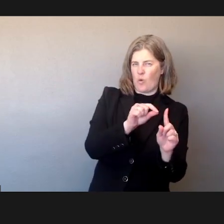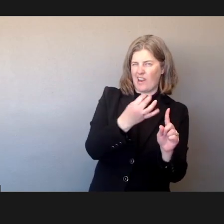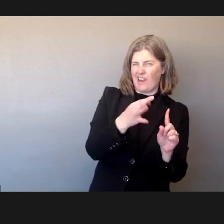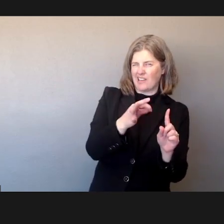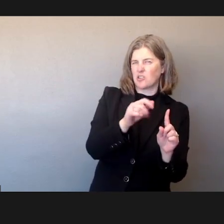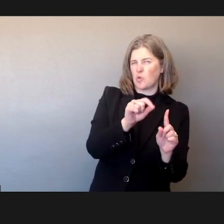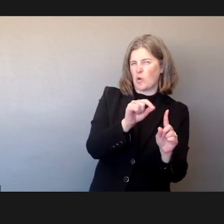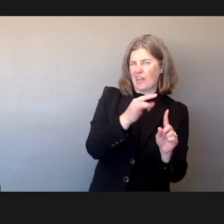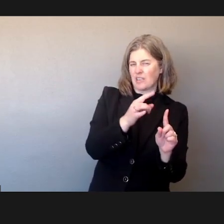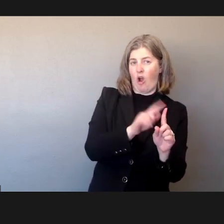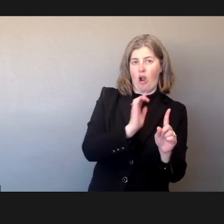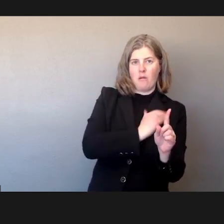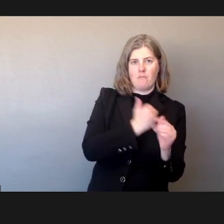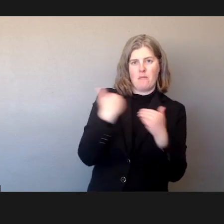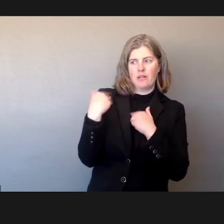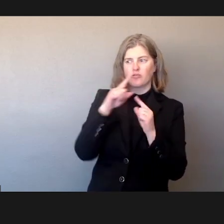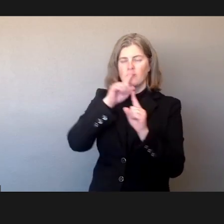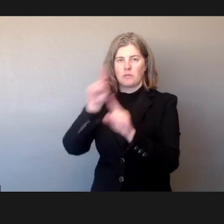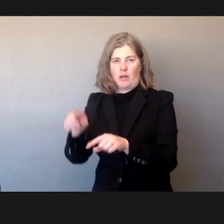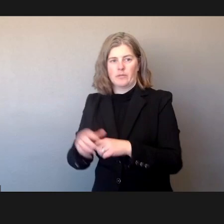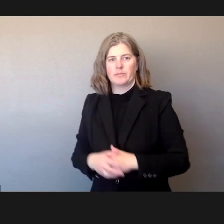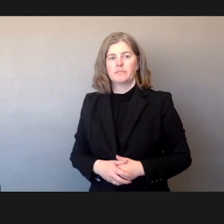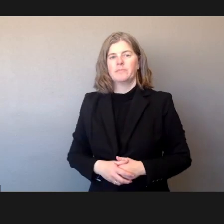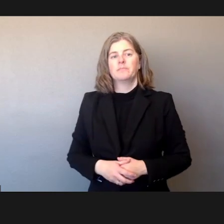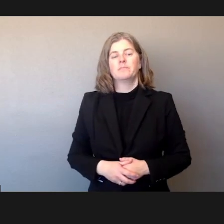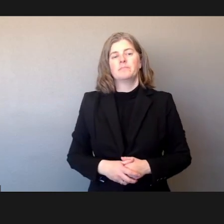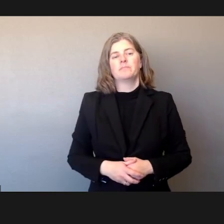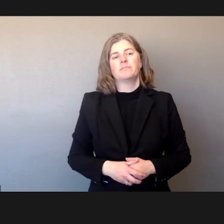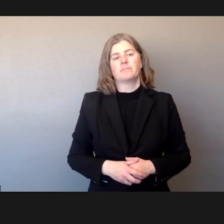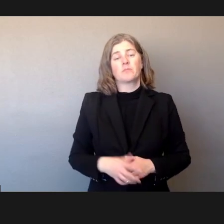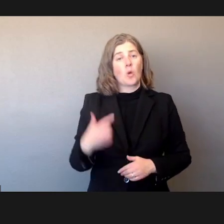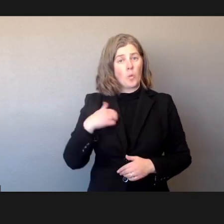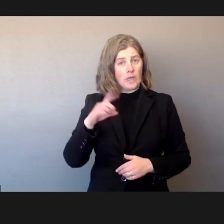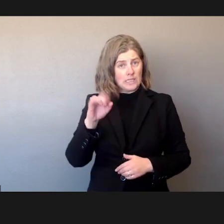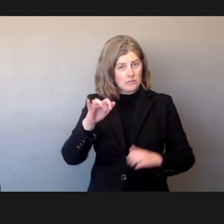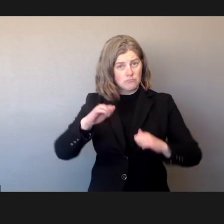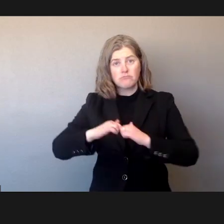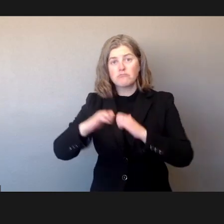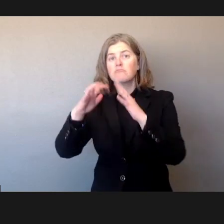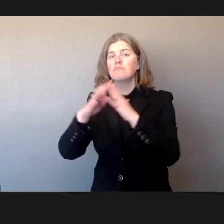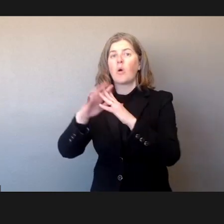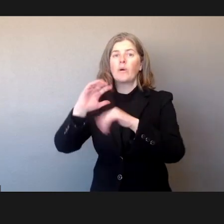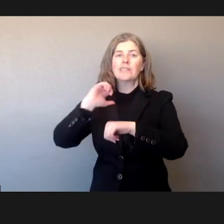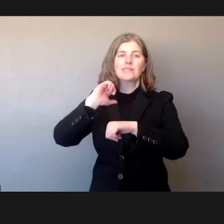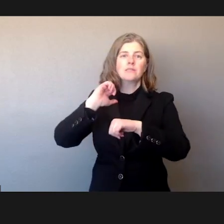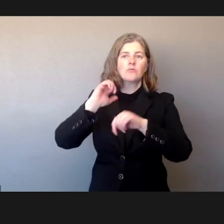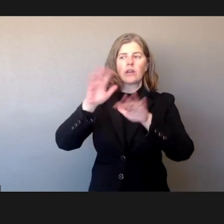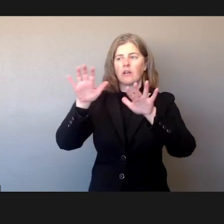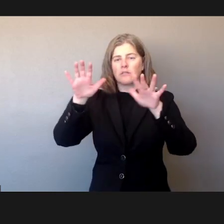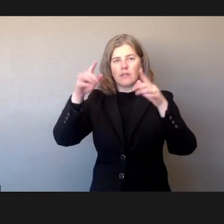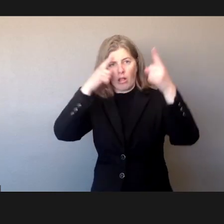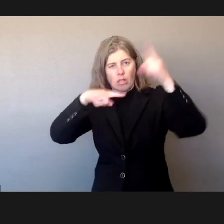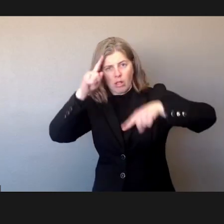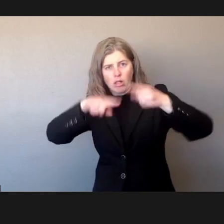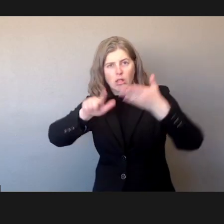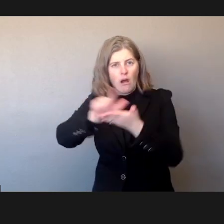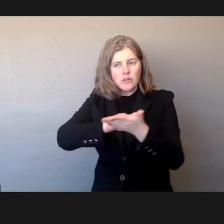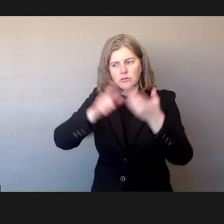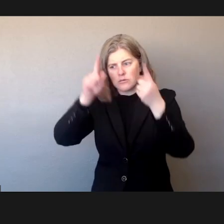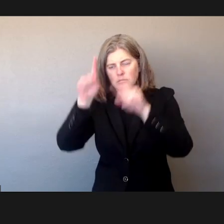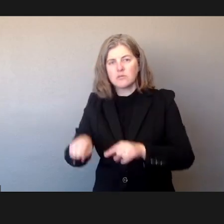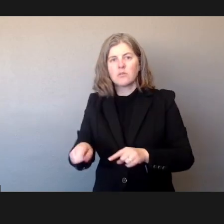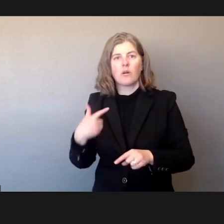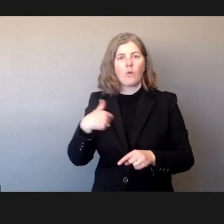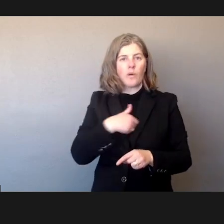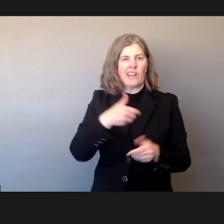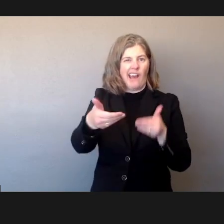to respond has been. But we did that. We settled the many lawsuits, we hired,